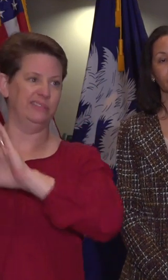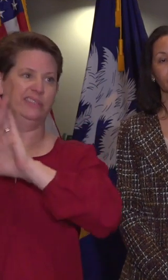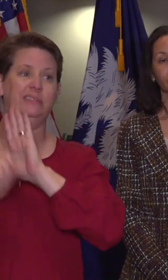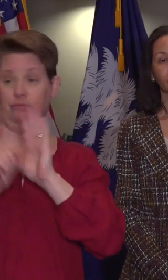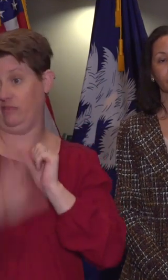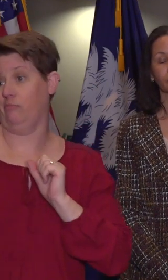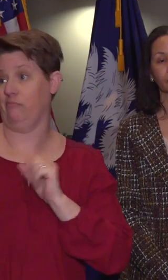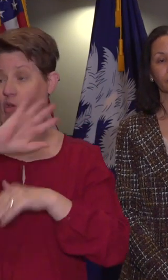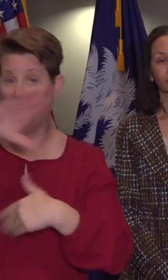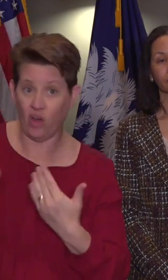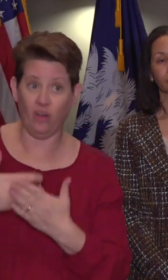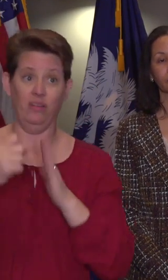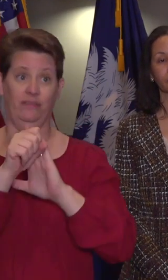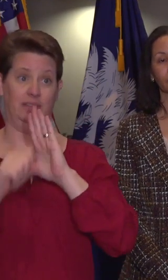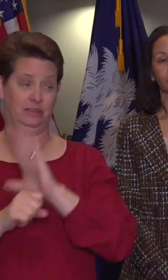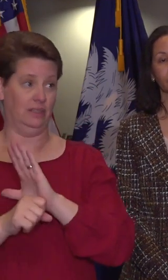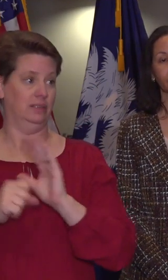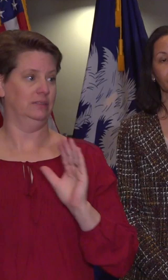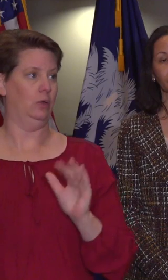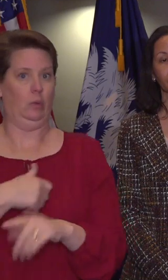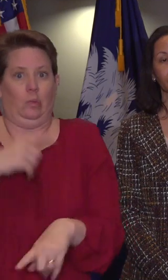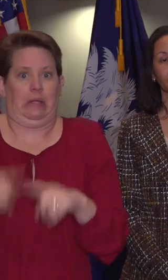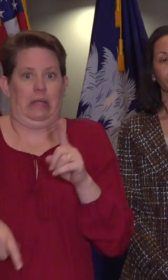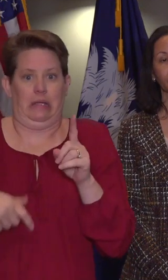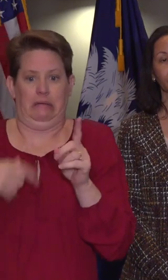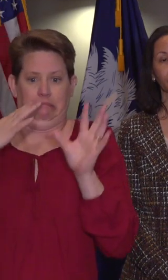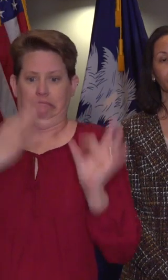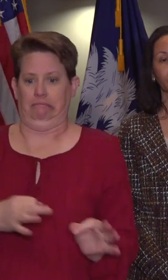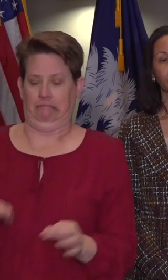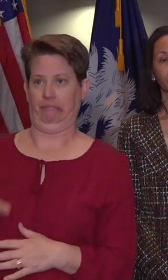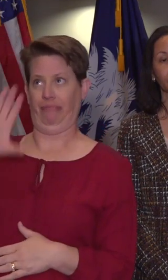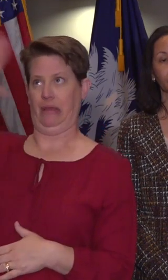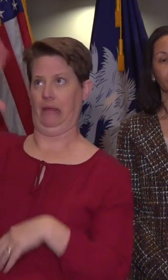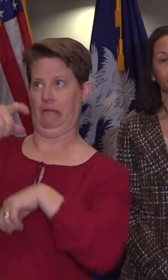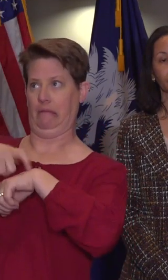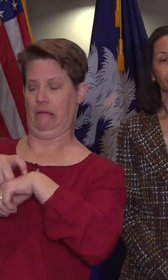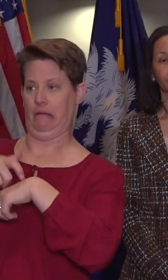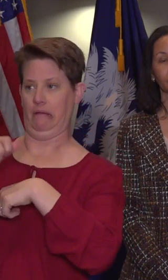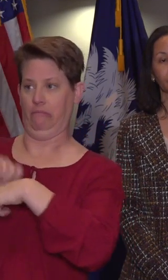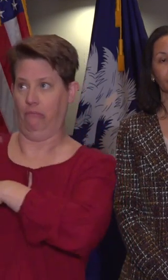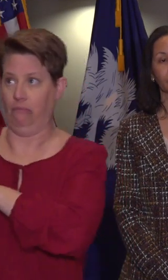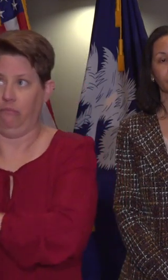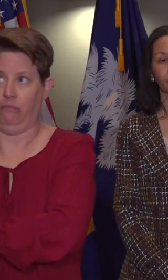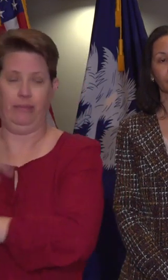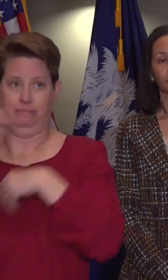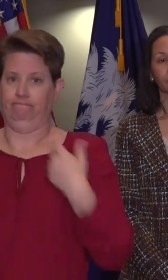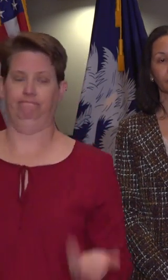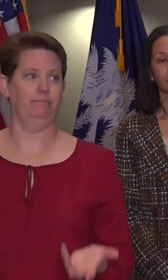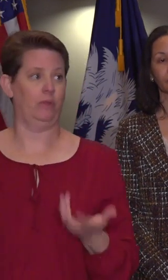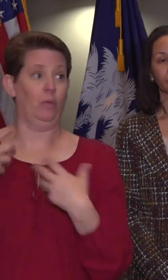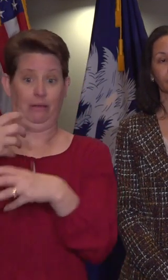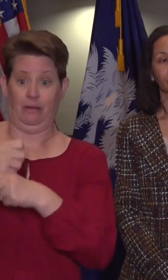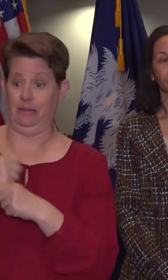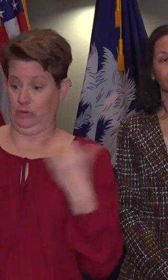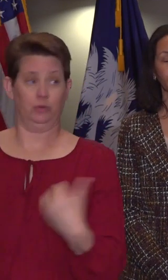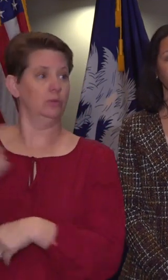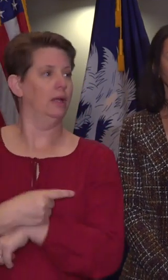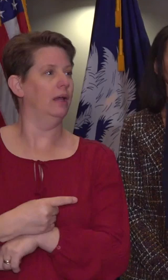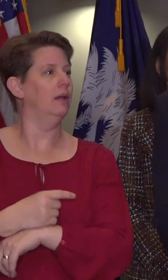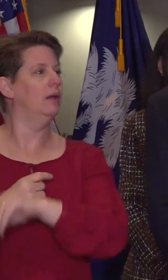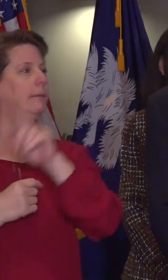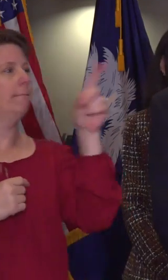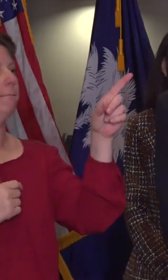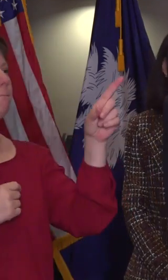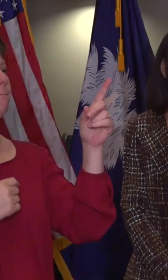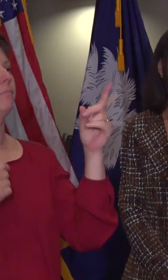all the states. So we cannot control their turnaround timeline, and so we received it today. I'm sorry. What are the